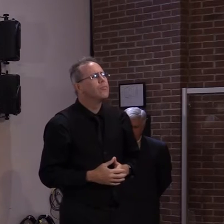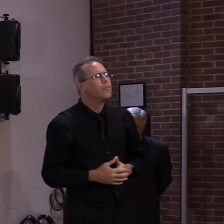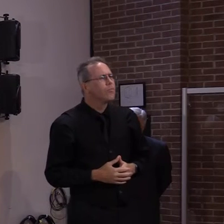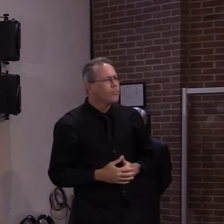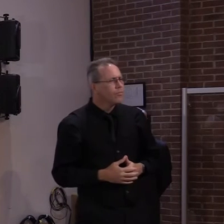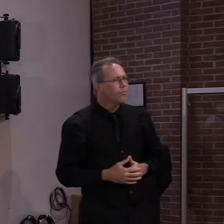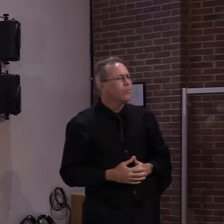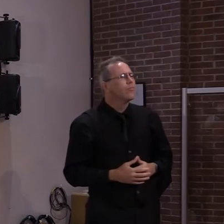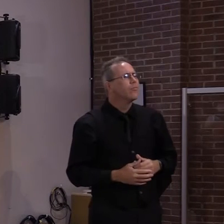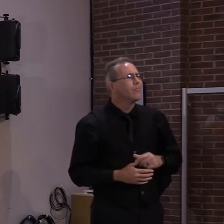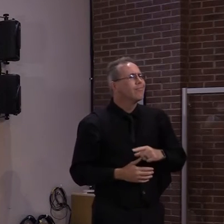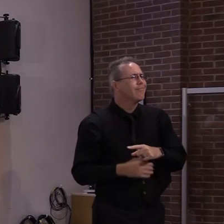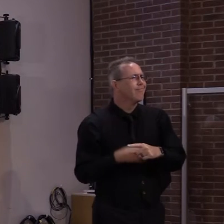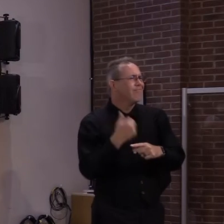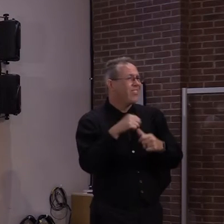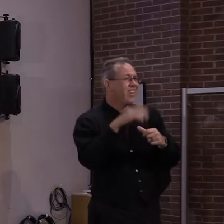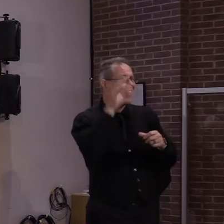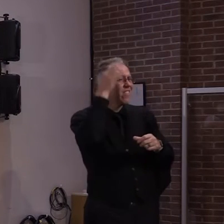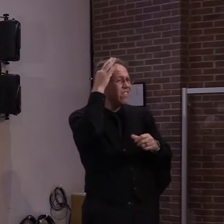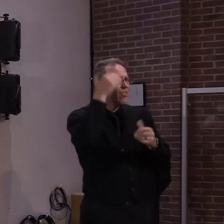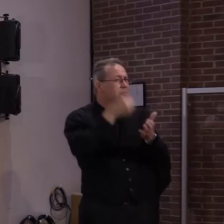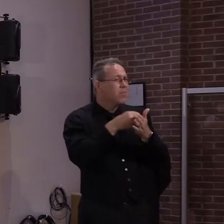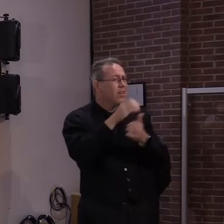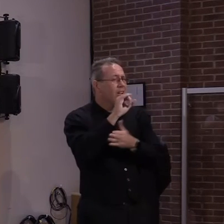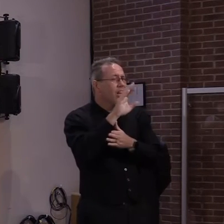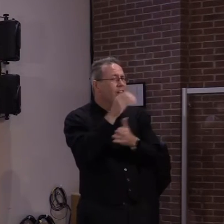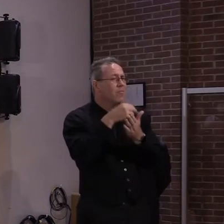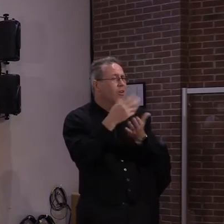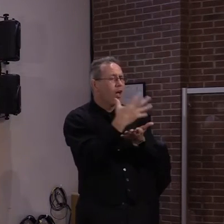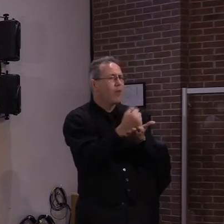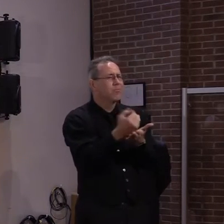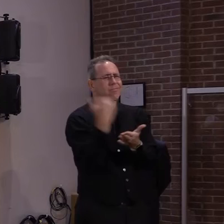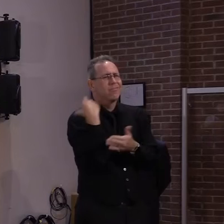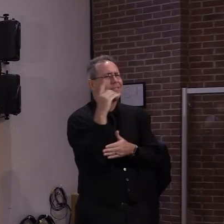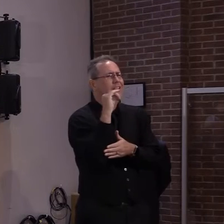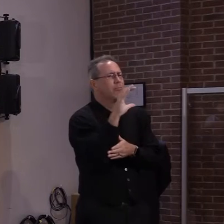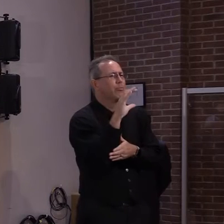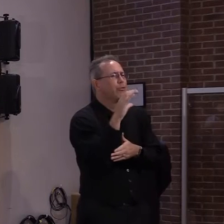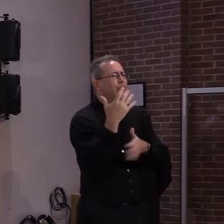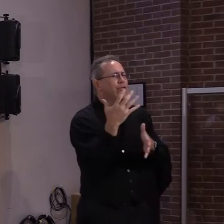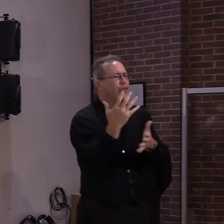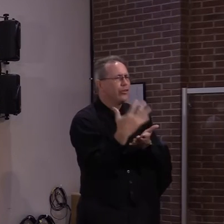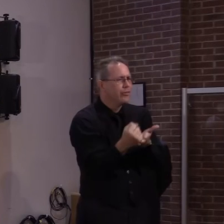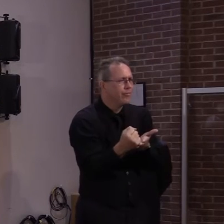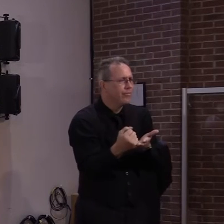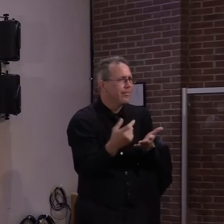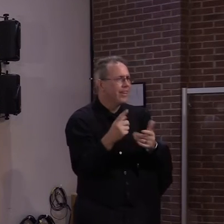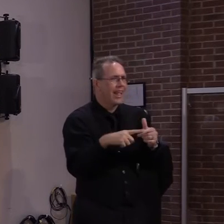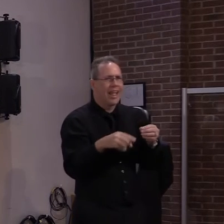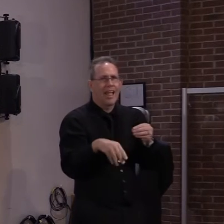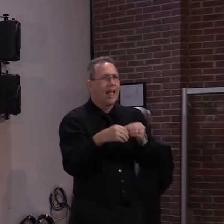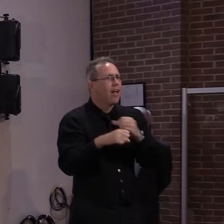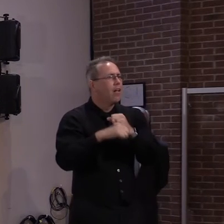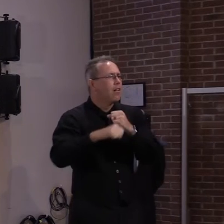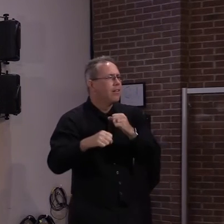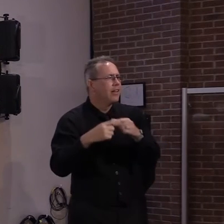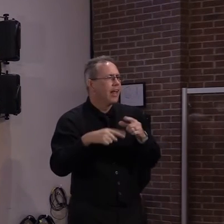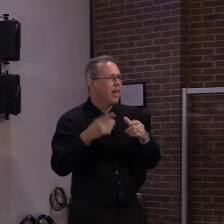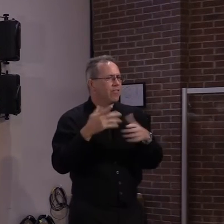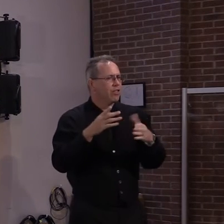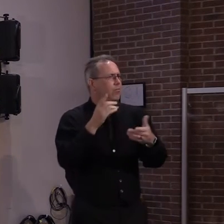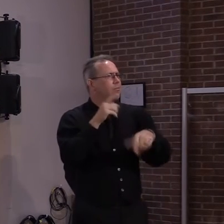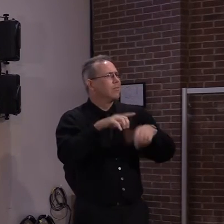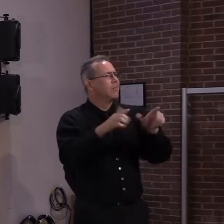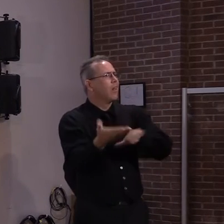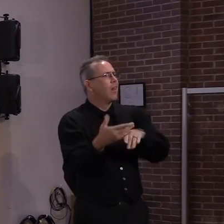we committed those funds. And that, you know, with a clock on us like that, it did put us in a tough position. But this has more